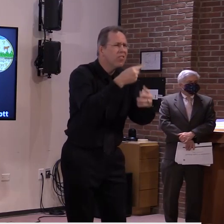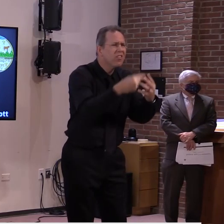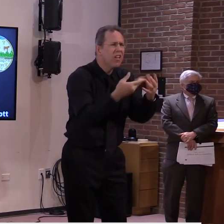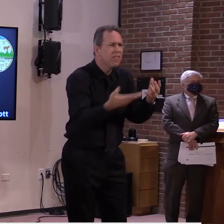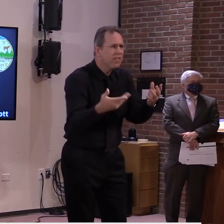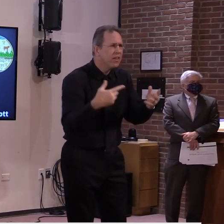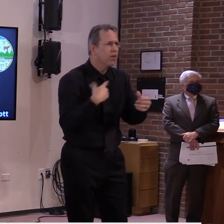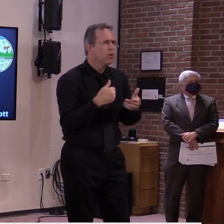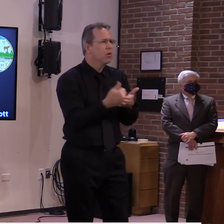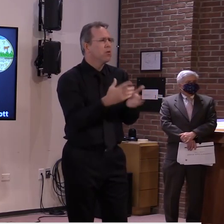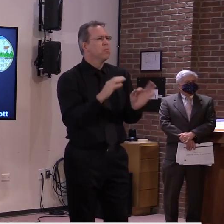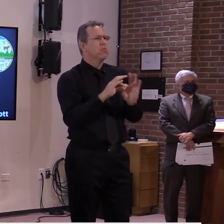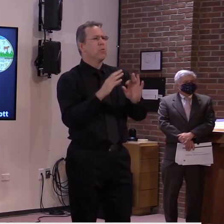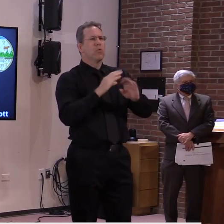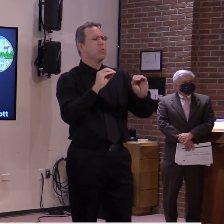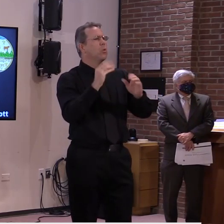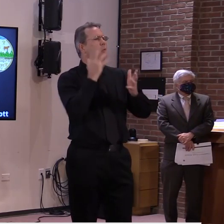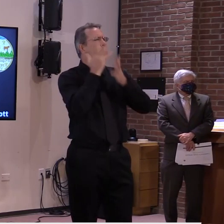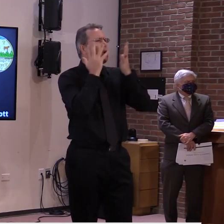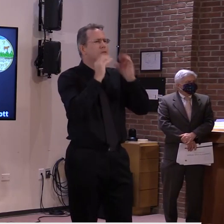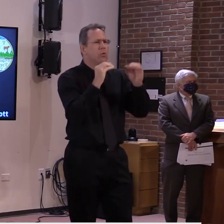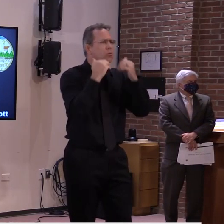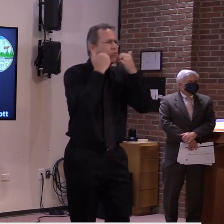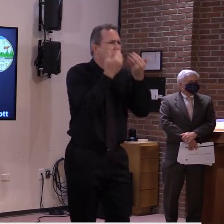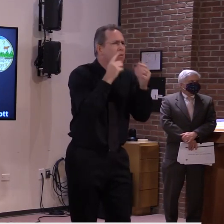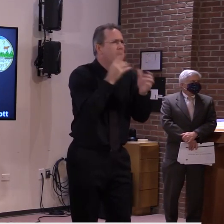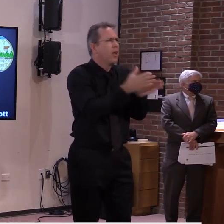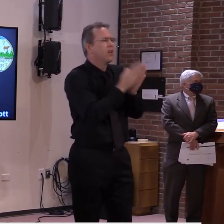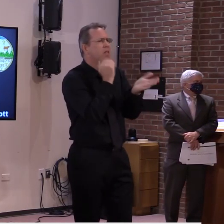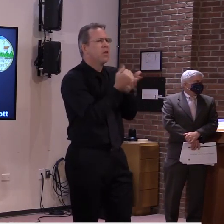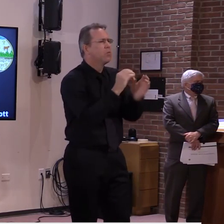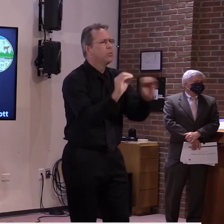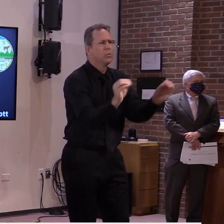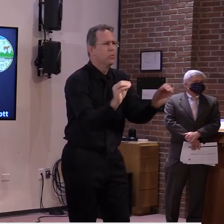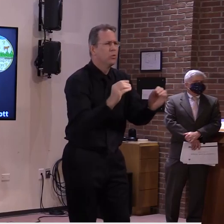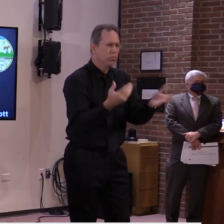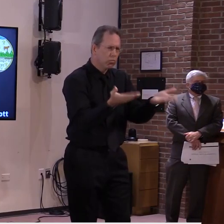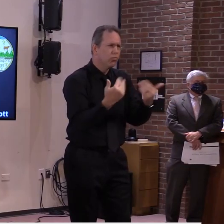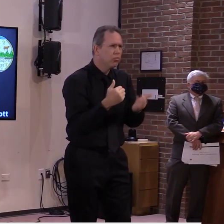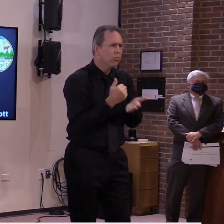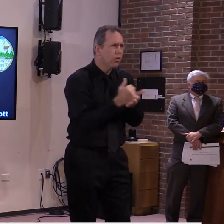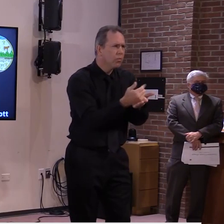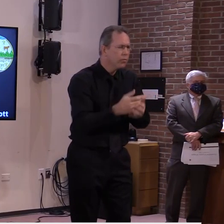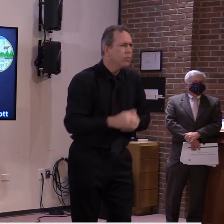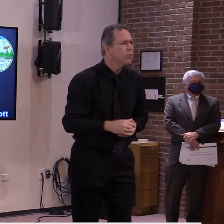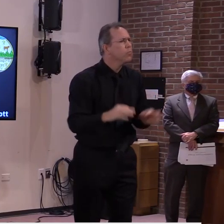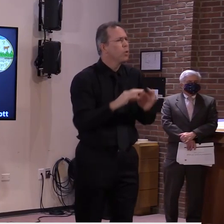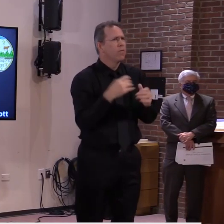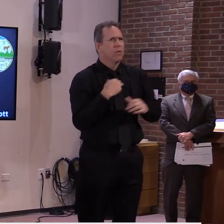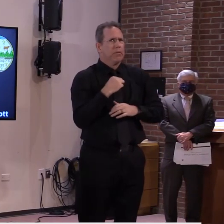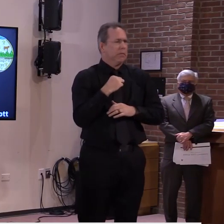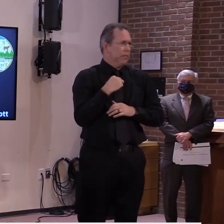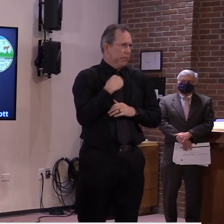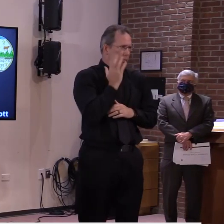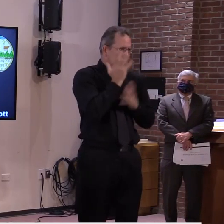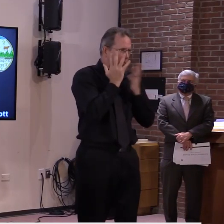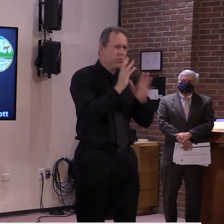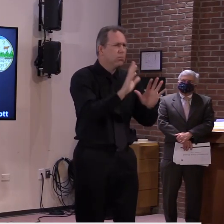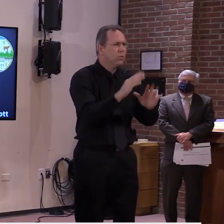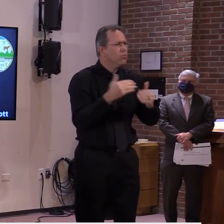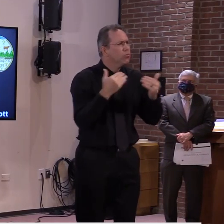no matter how serious or insignificant you think the issue might be. Vermont ranks first in the